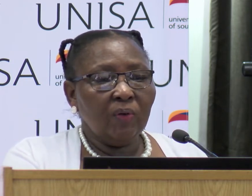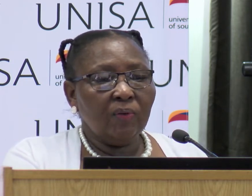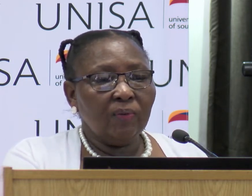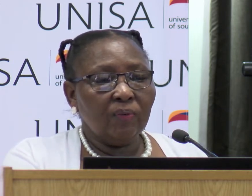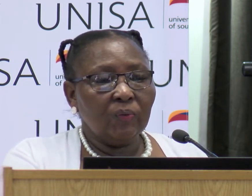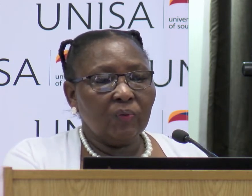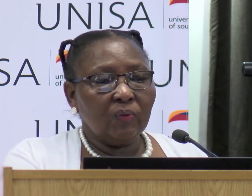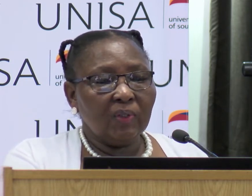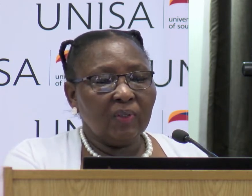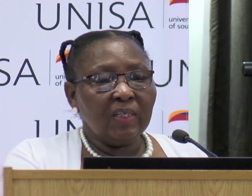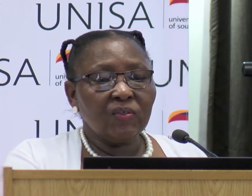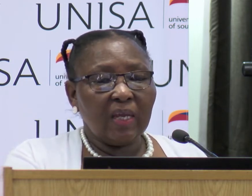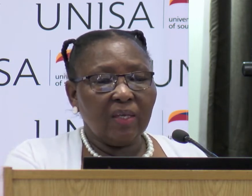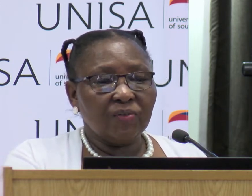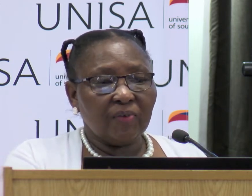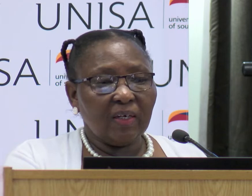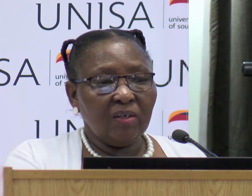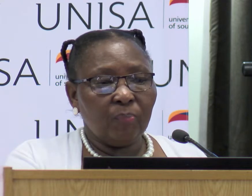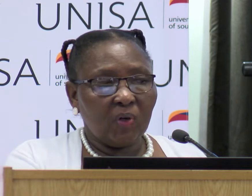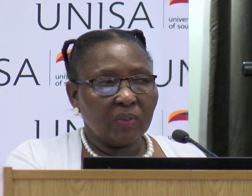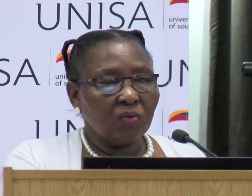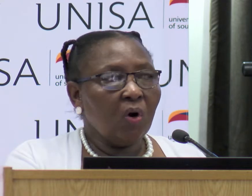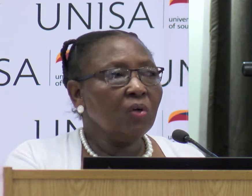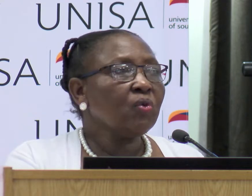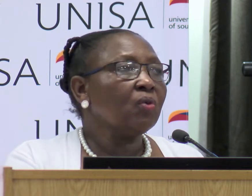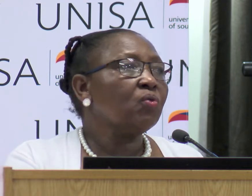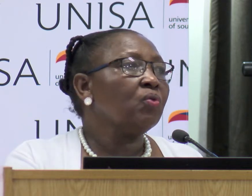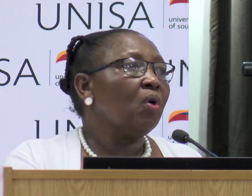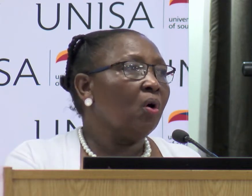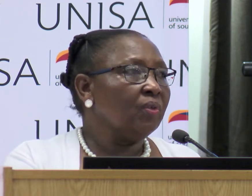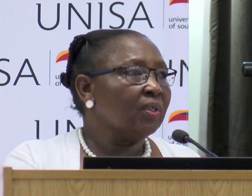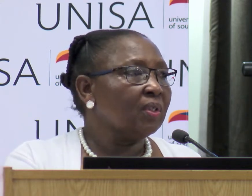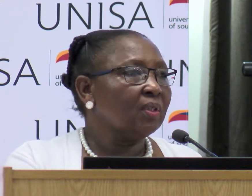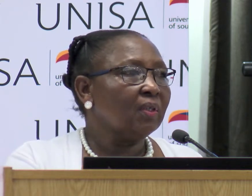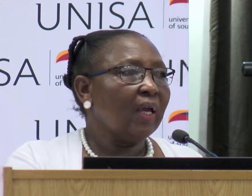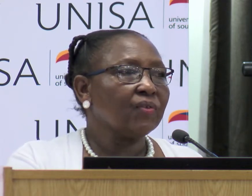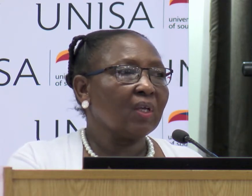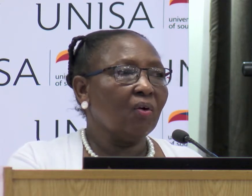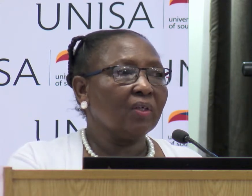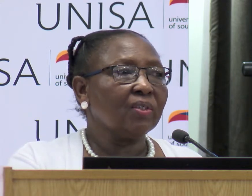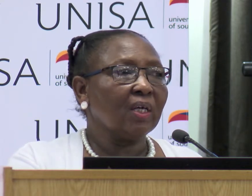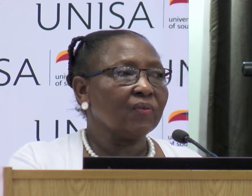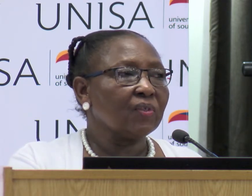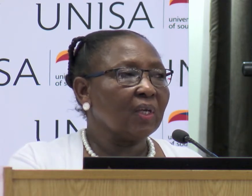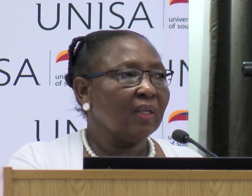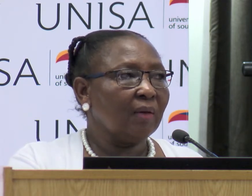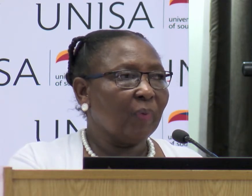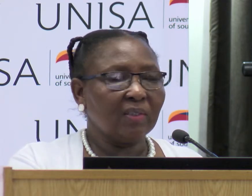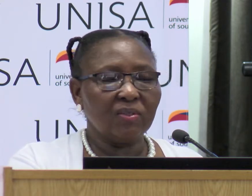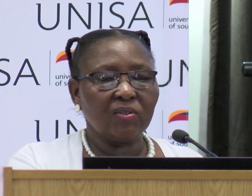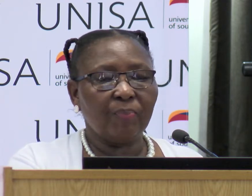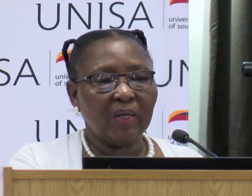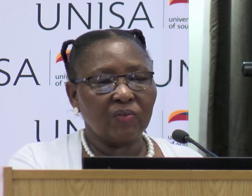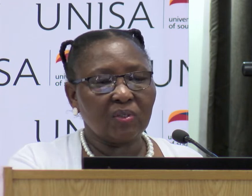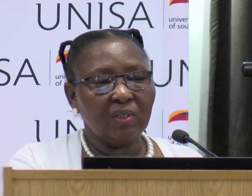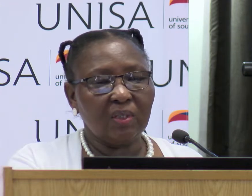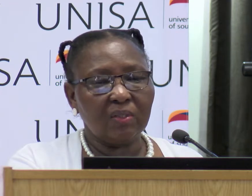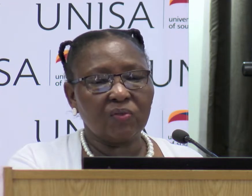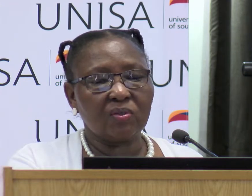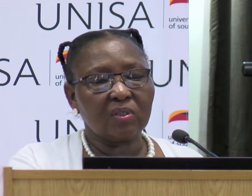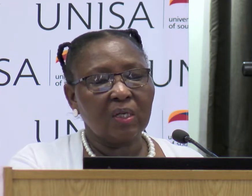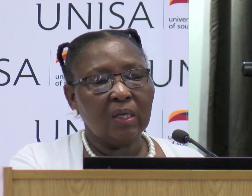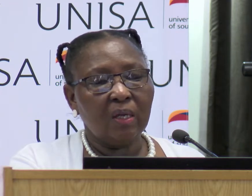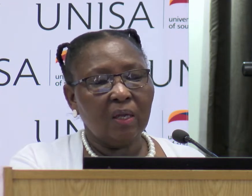So, this day is very important. Also to note, as the audience and the participants